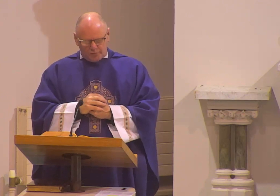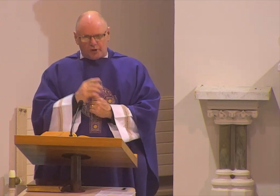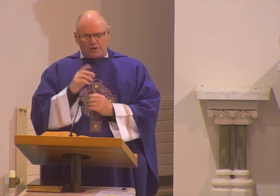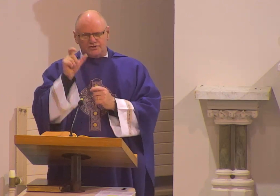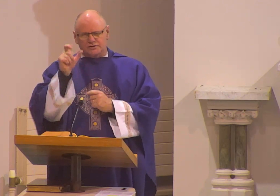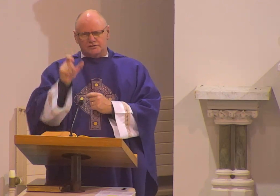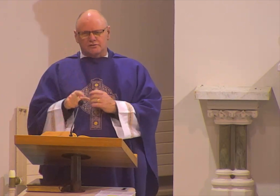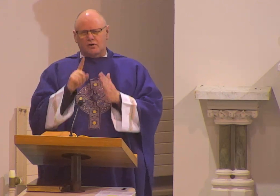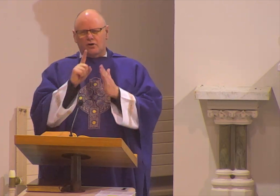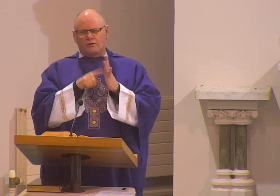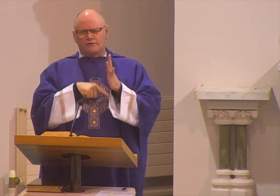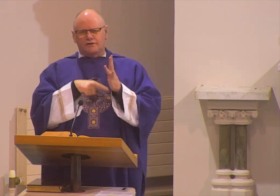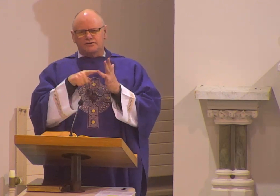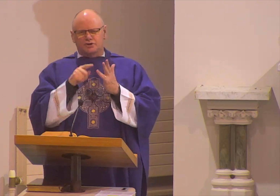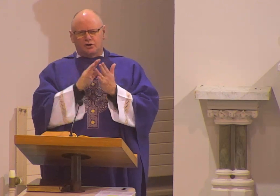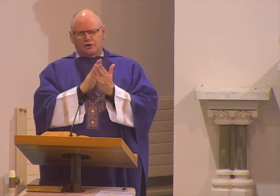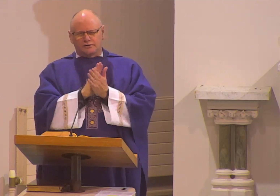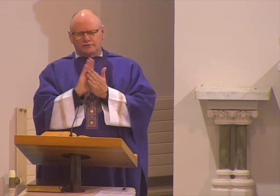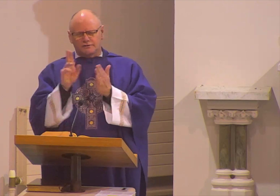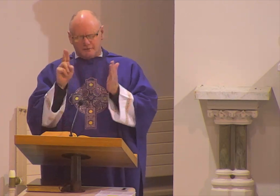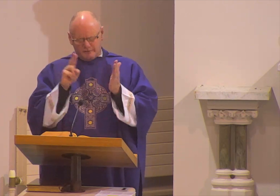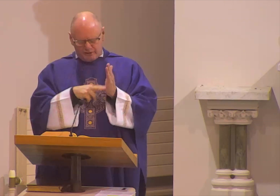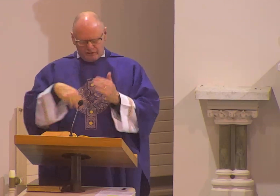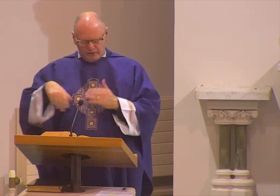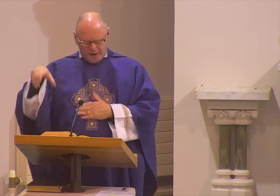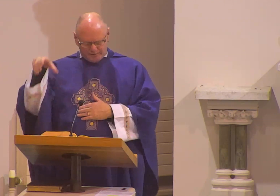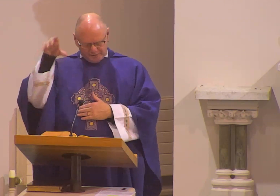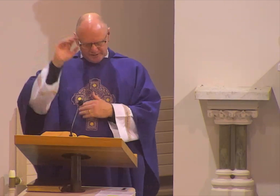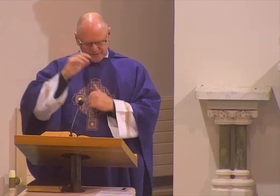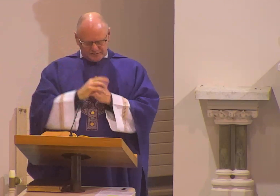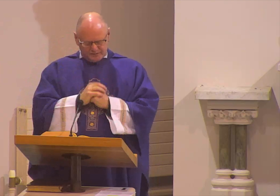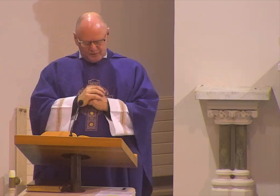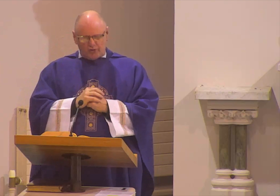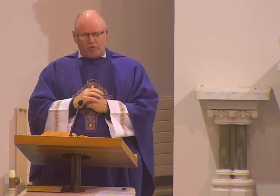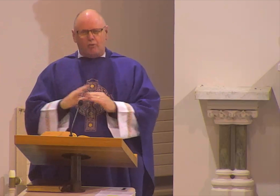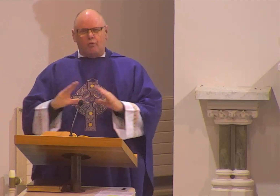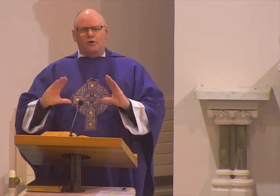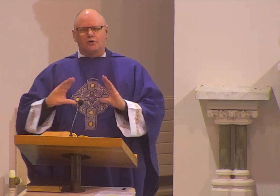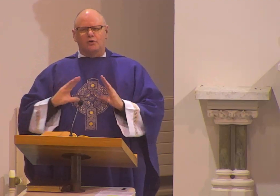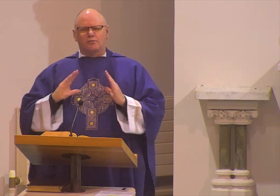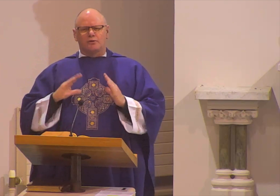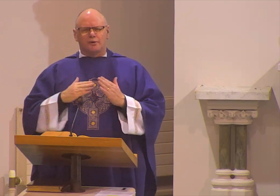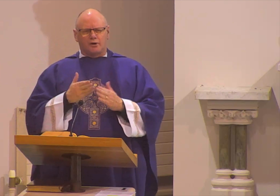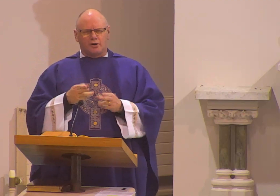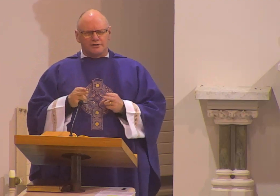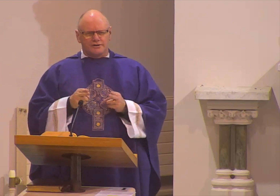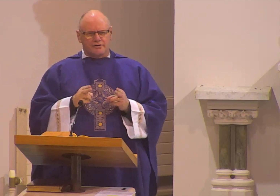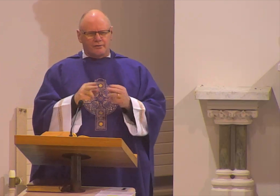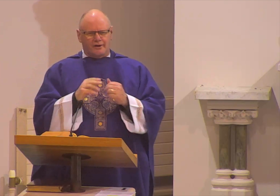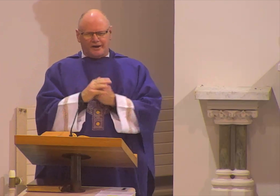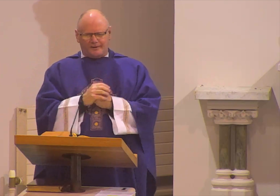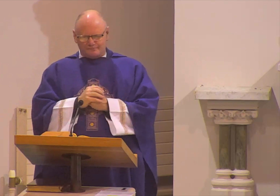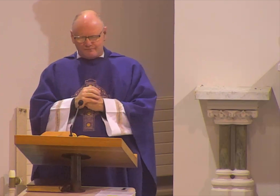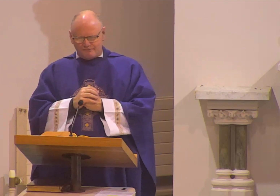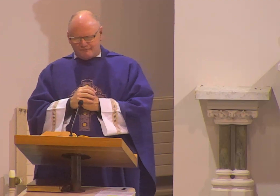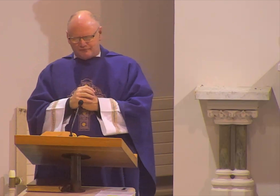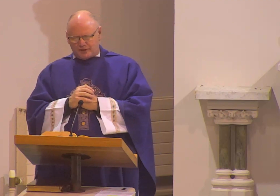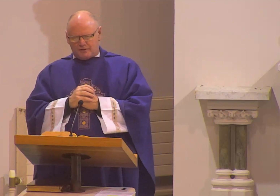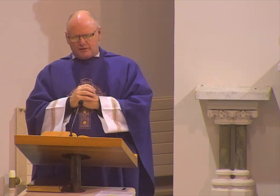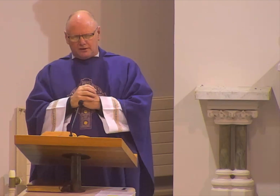The person of John the Baptist, the one who prepared the way,